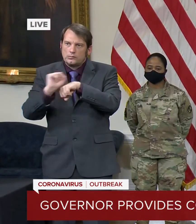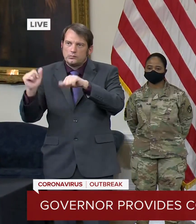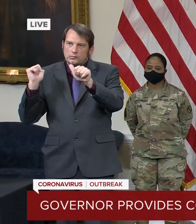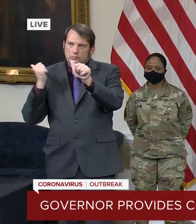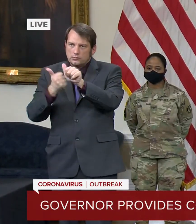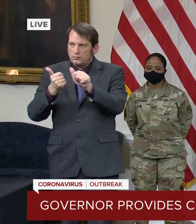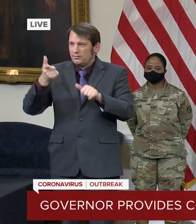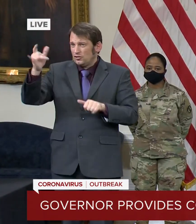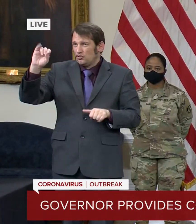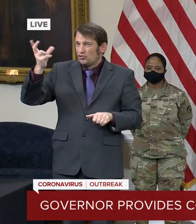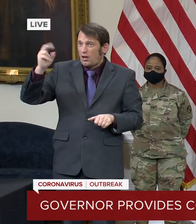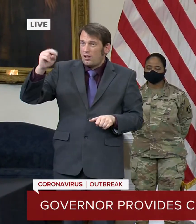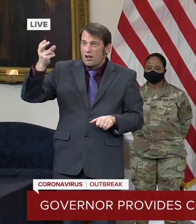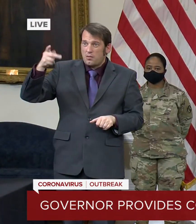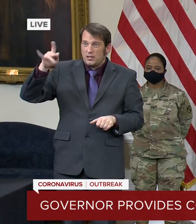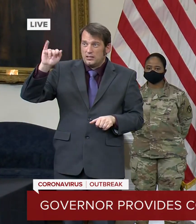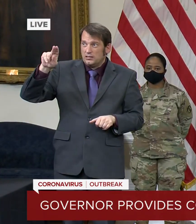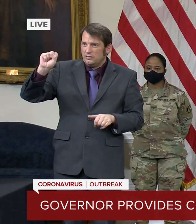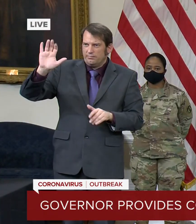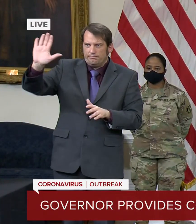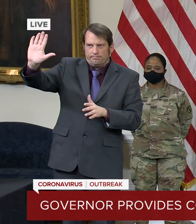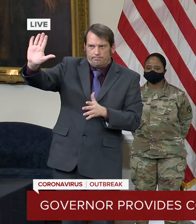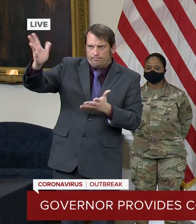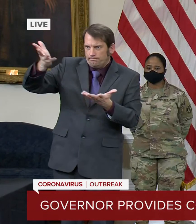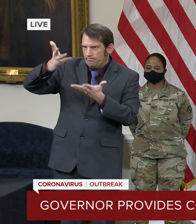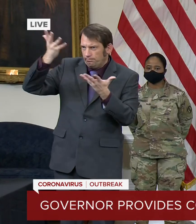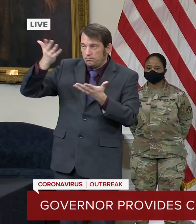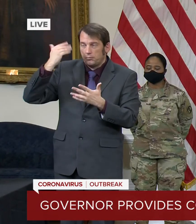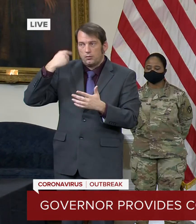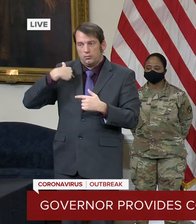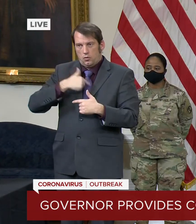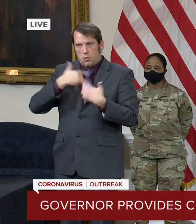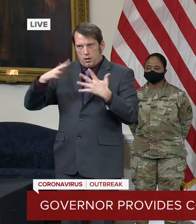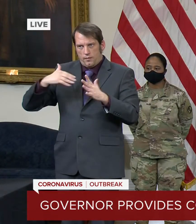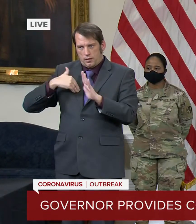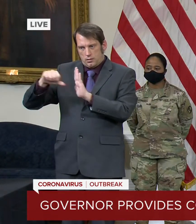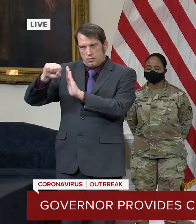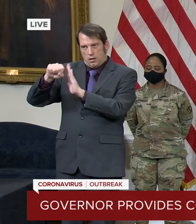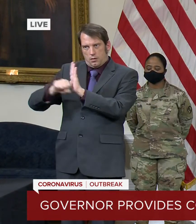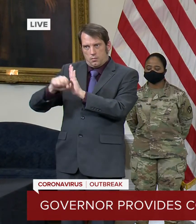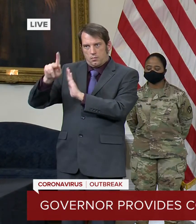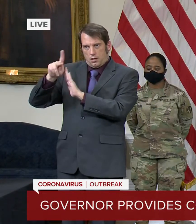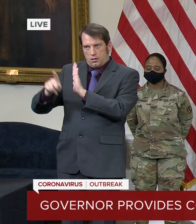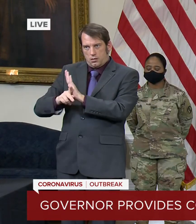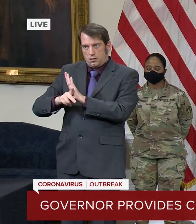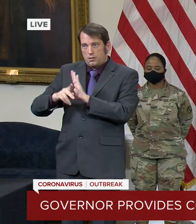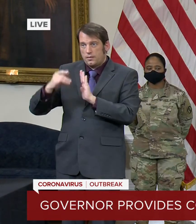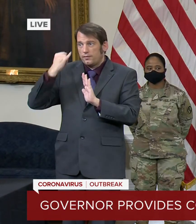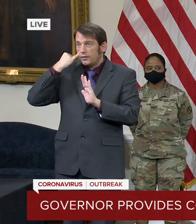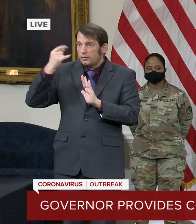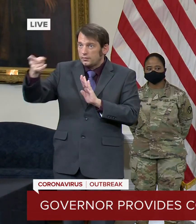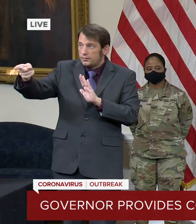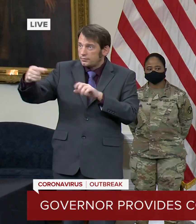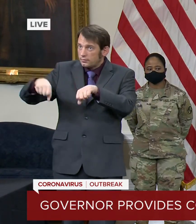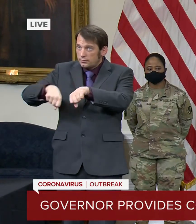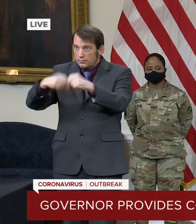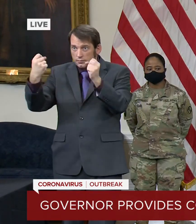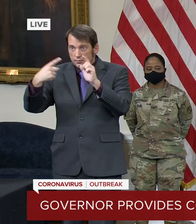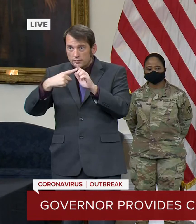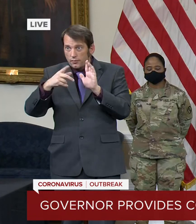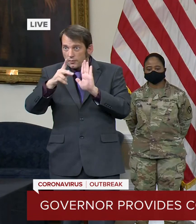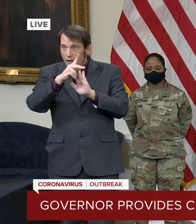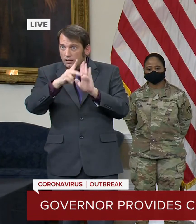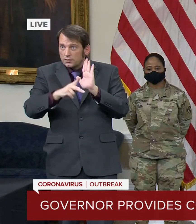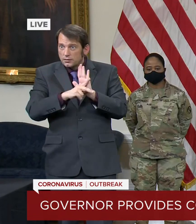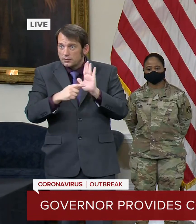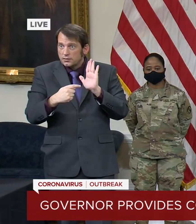you're referring to. I just know what the state policy is. So if anybody's doing something that's against state policy or vaccinating people that are not eligible, then we'll try